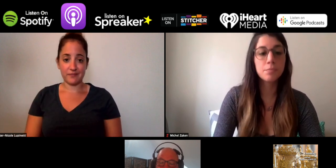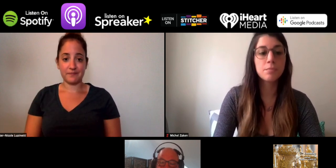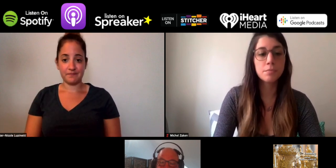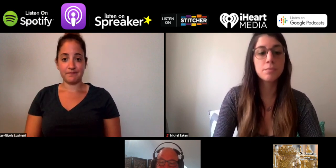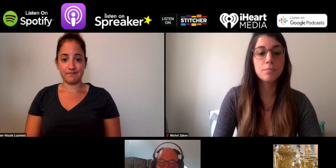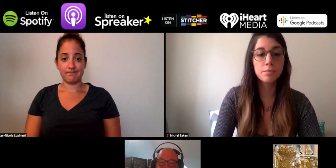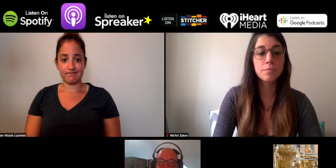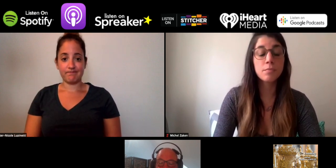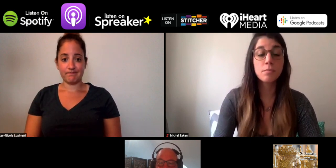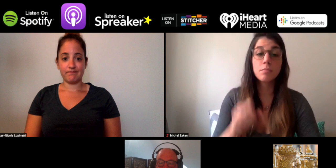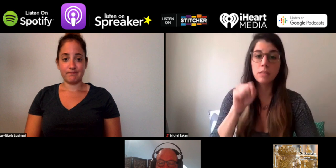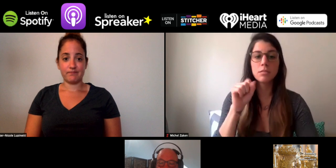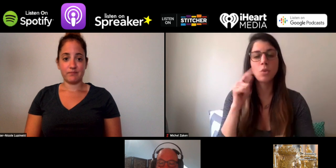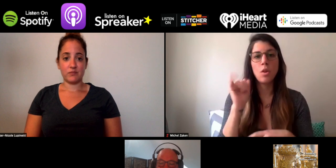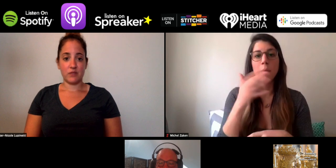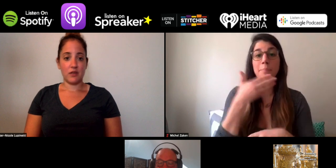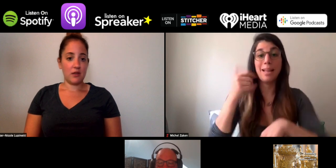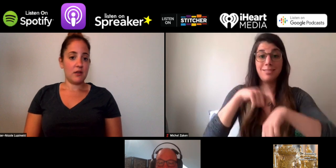Right.